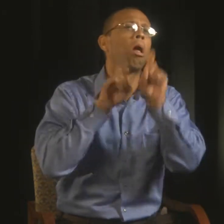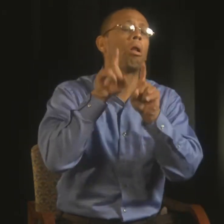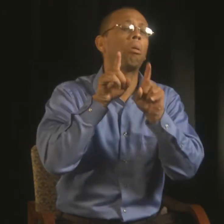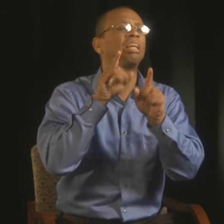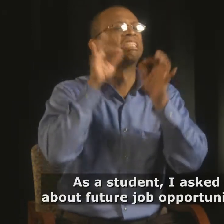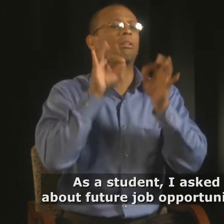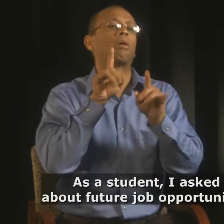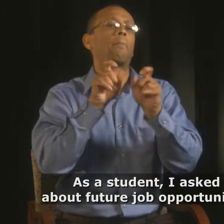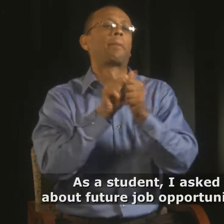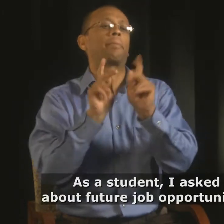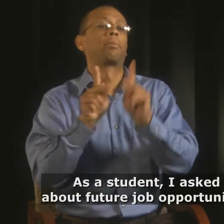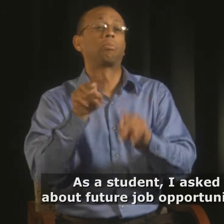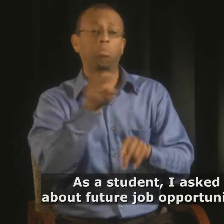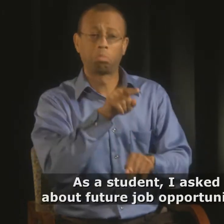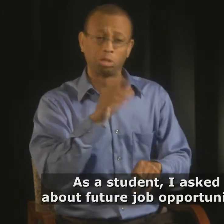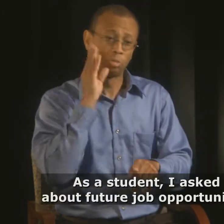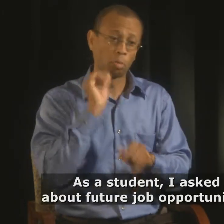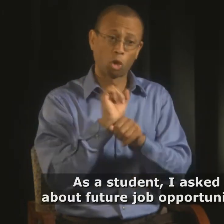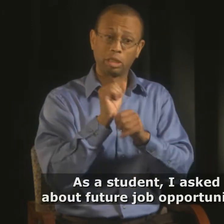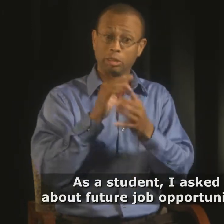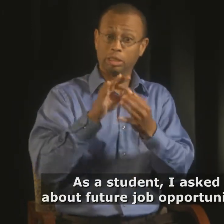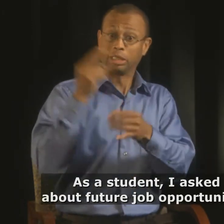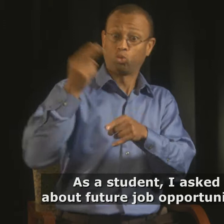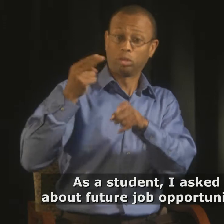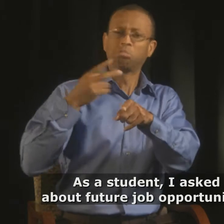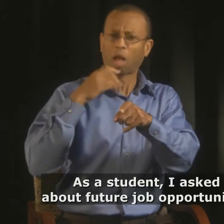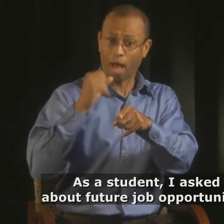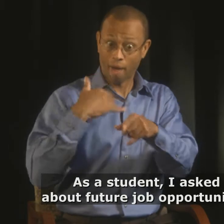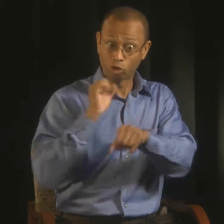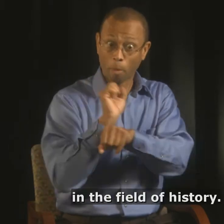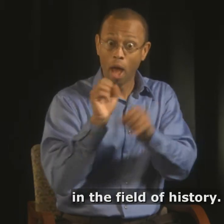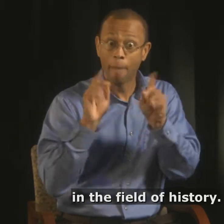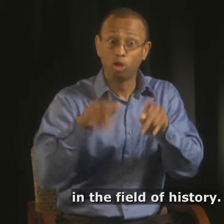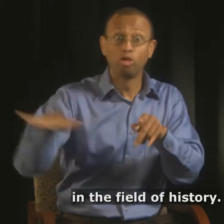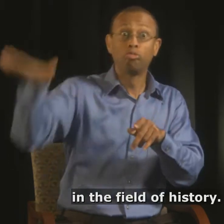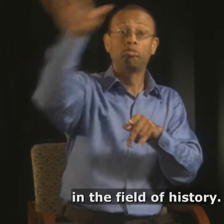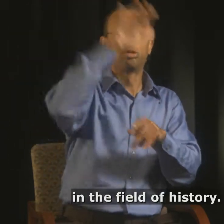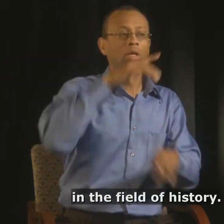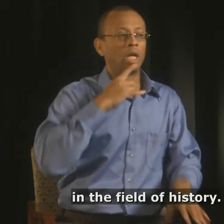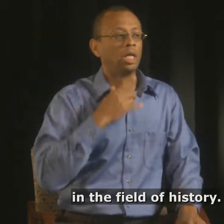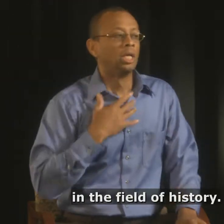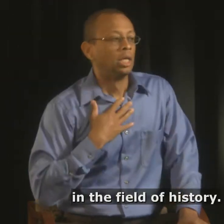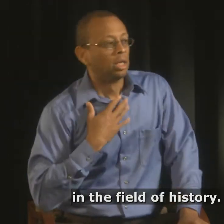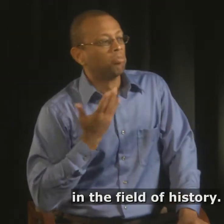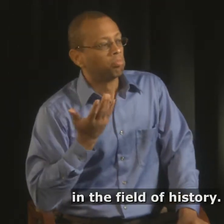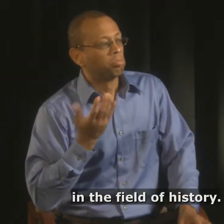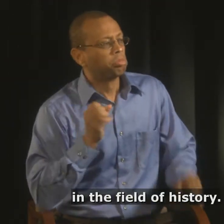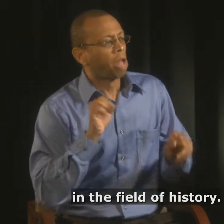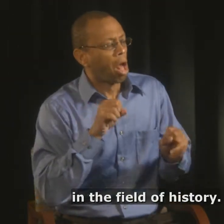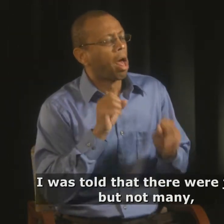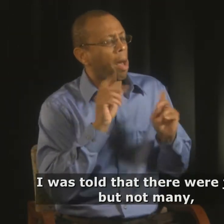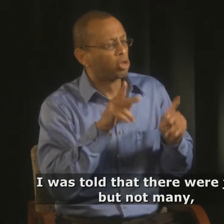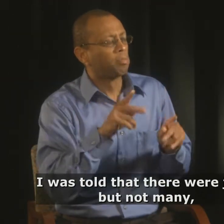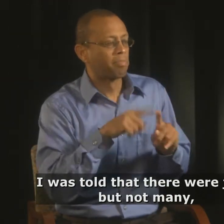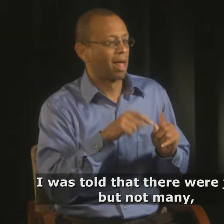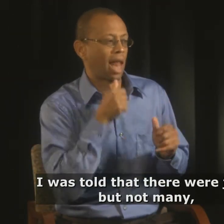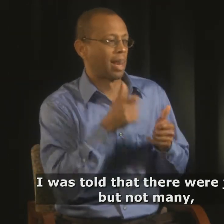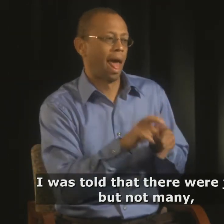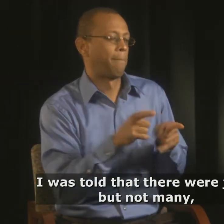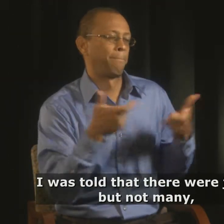As a student, I asked about future job opportunities in the field of history. I was told that there were jobs,